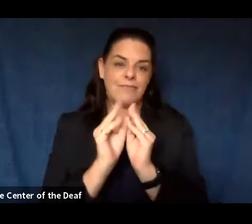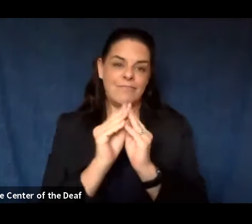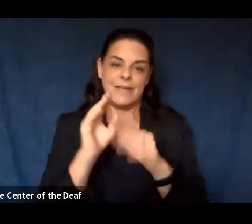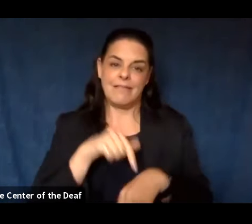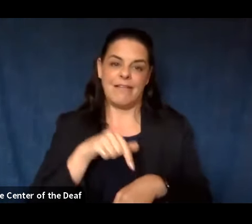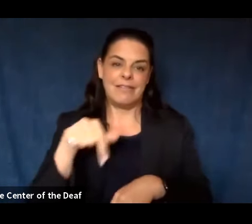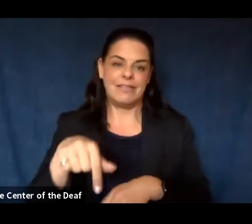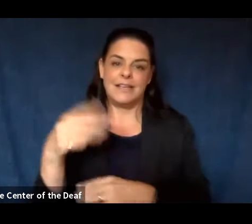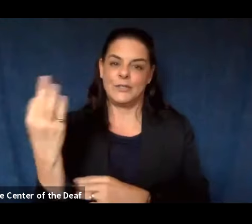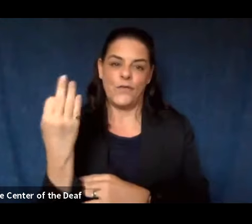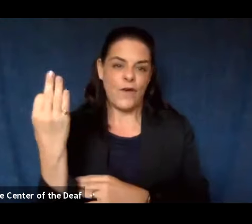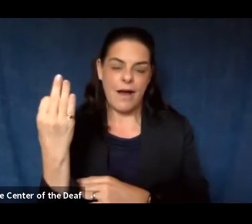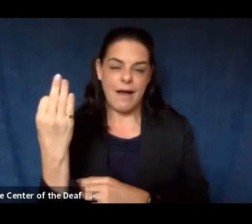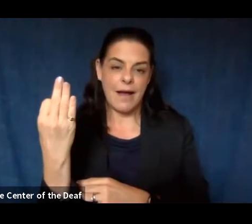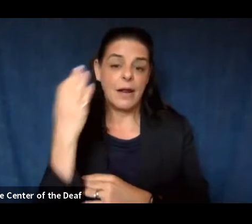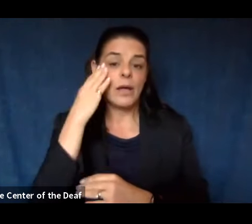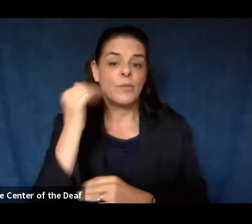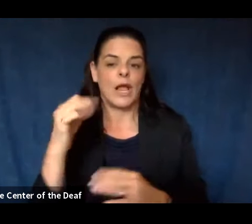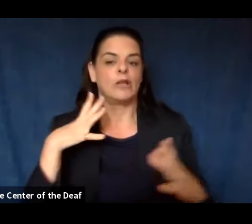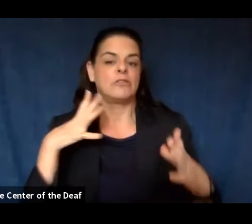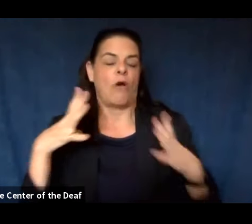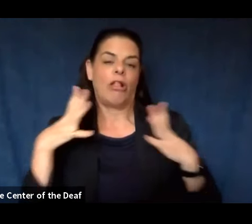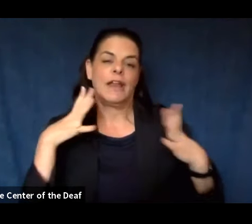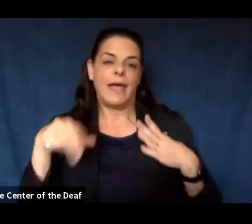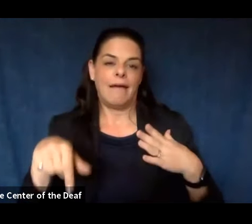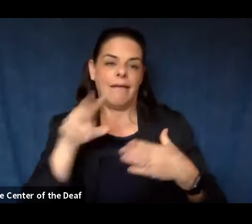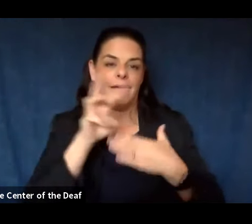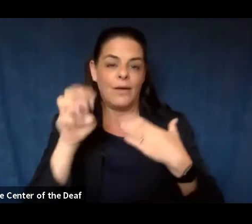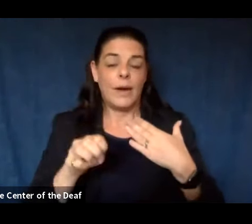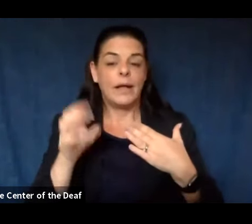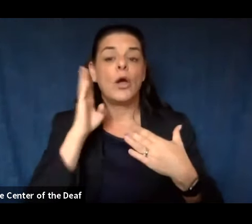briefing this Friday due to the holiday weekend. So we will